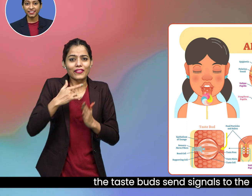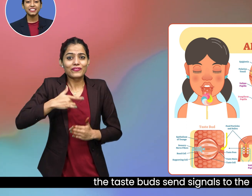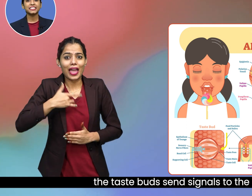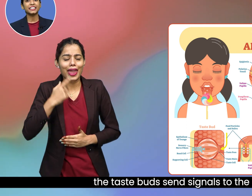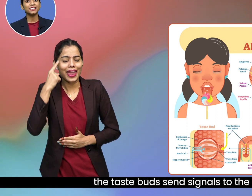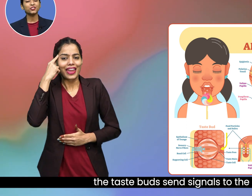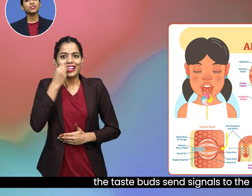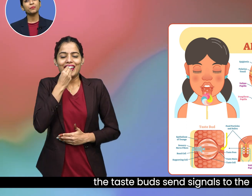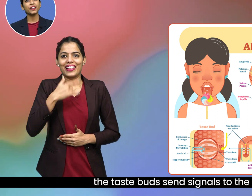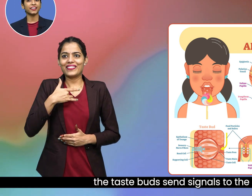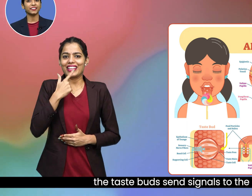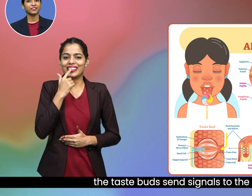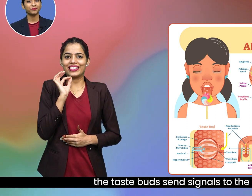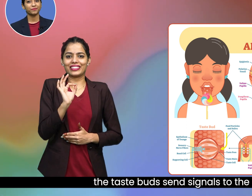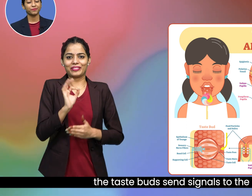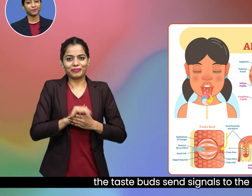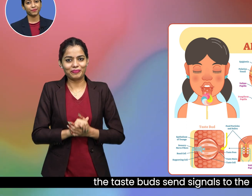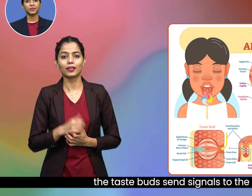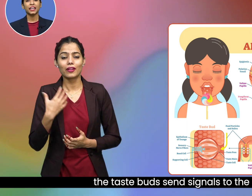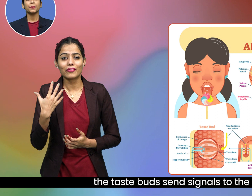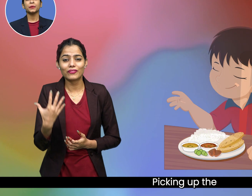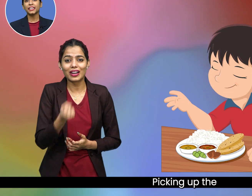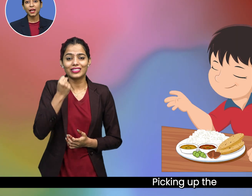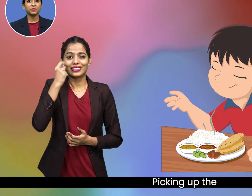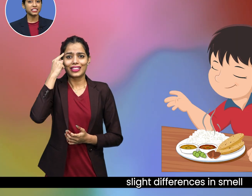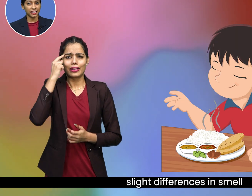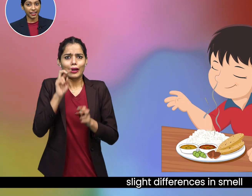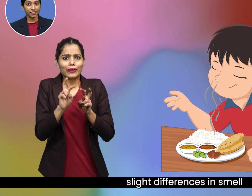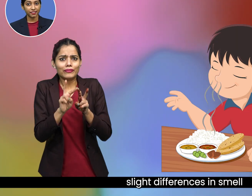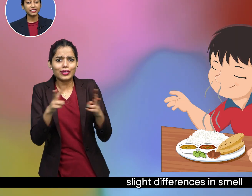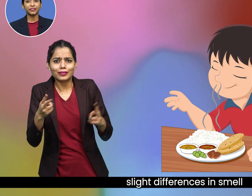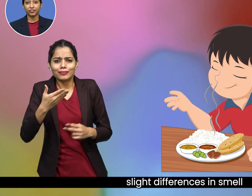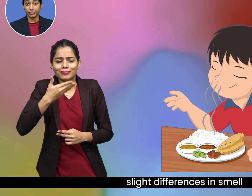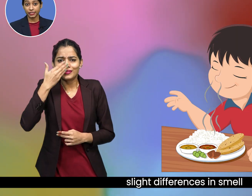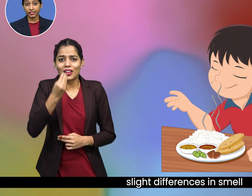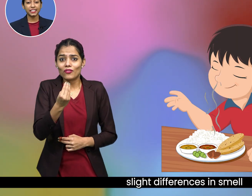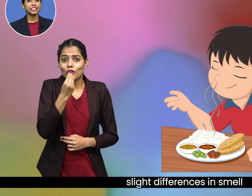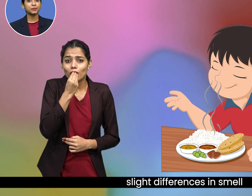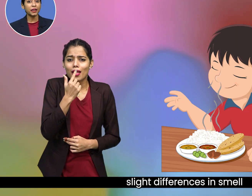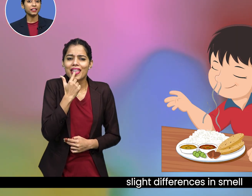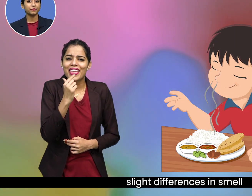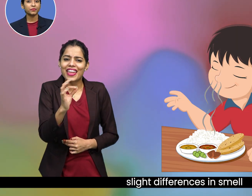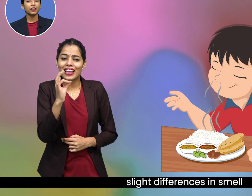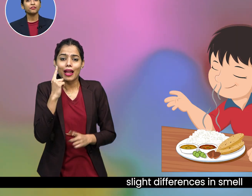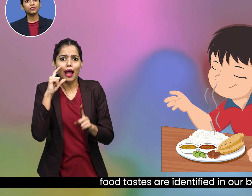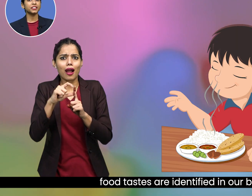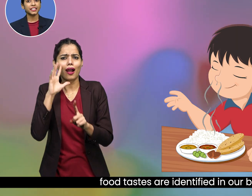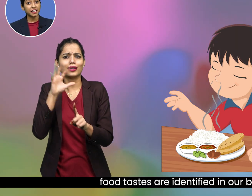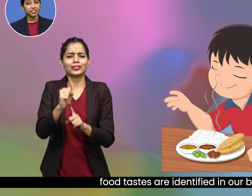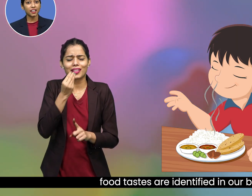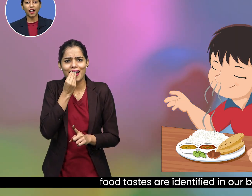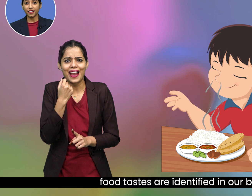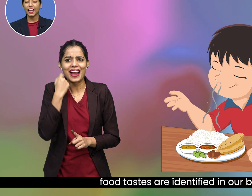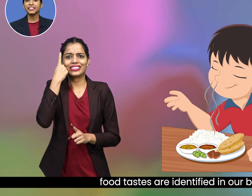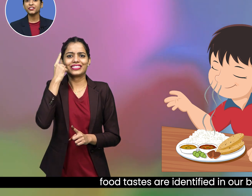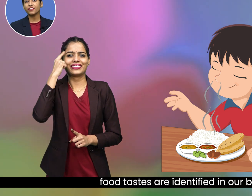send signals to the brain. Picking up the slight differences in the smell, food